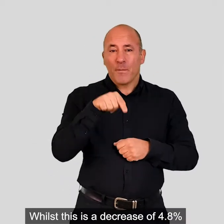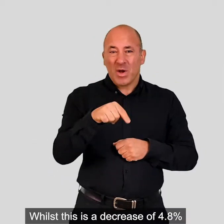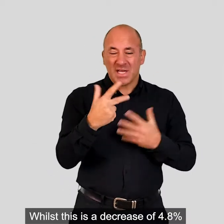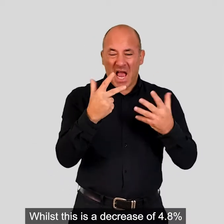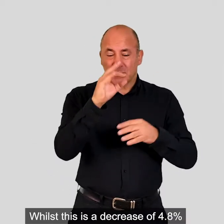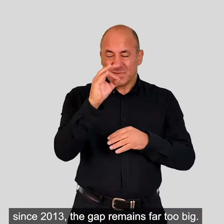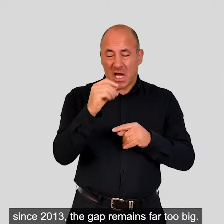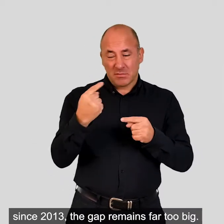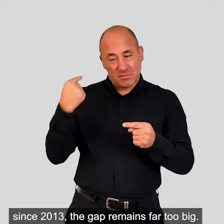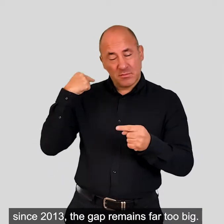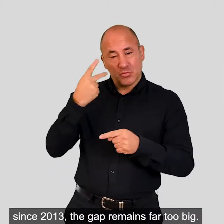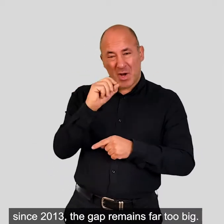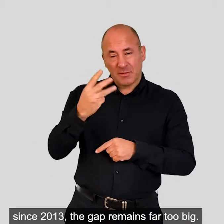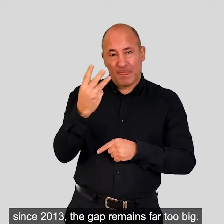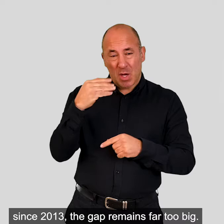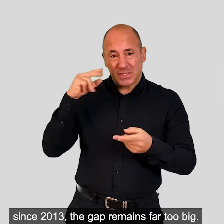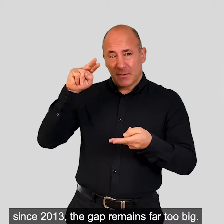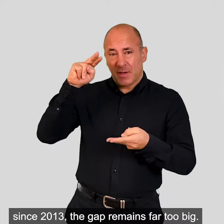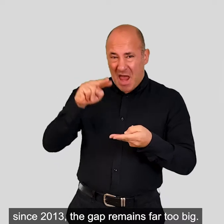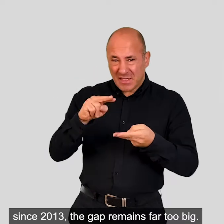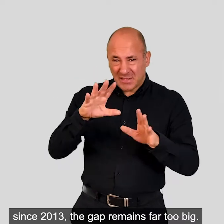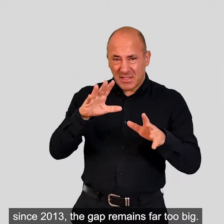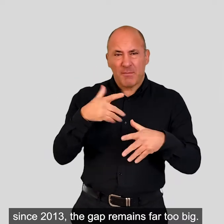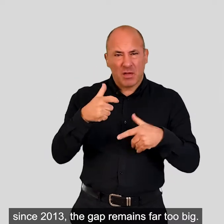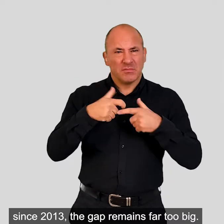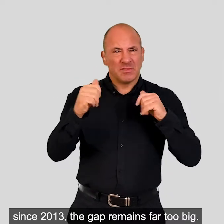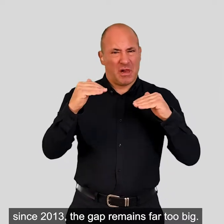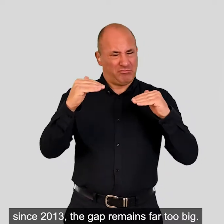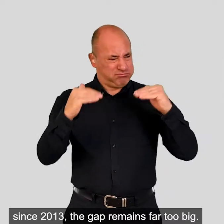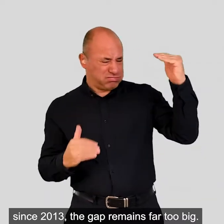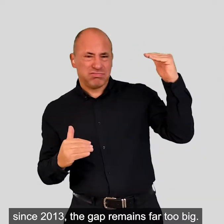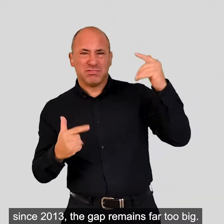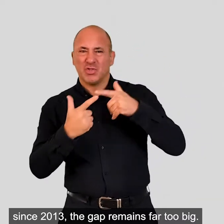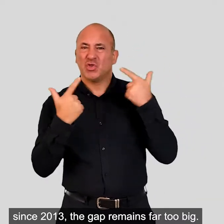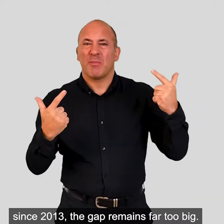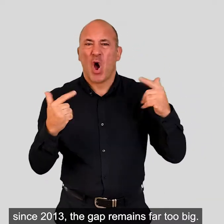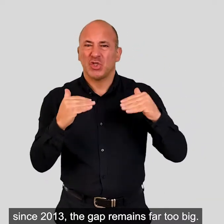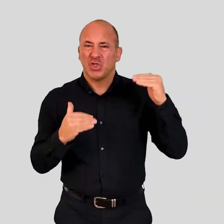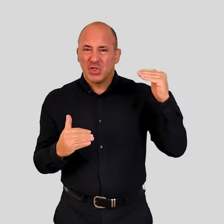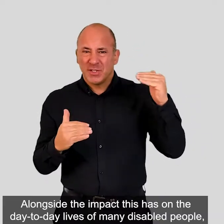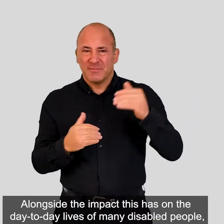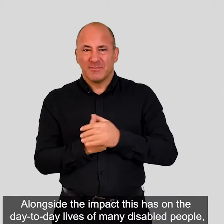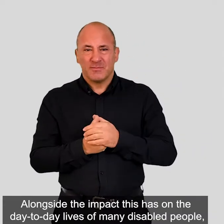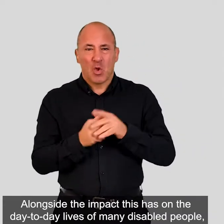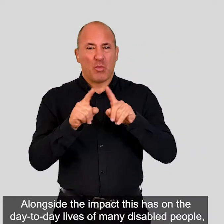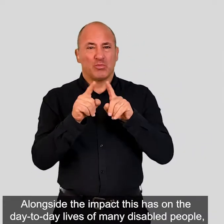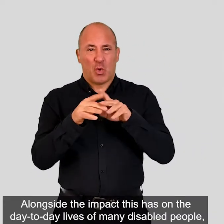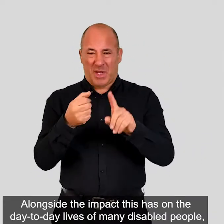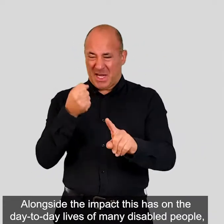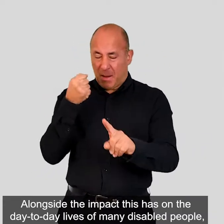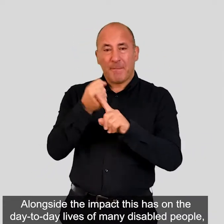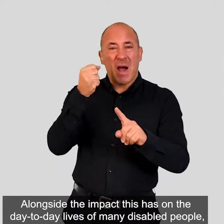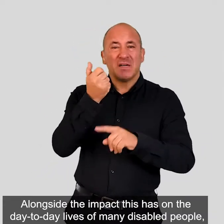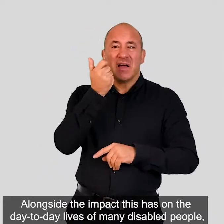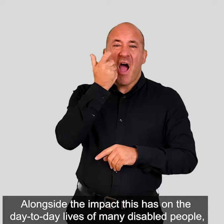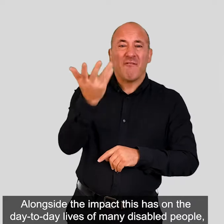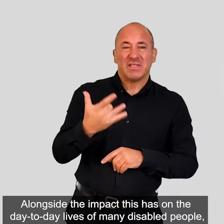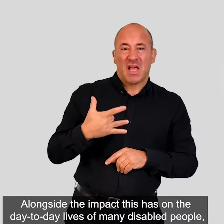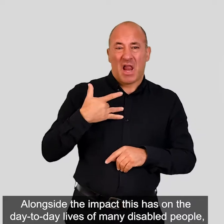4.8% since 2013, the gap remains far too big. Alongside the impact this has on the